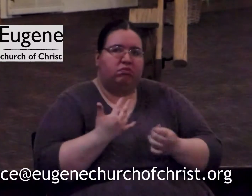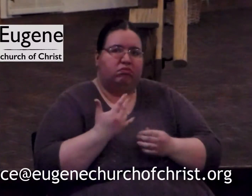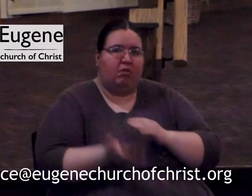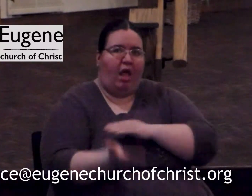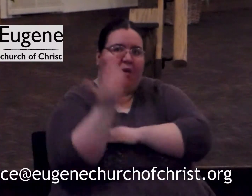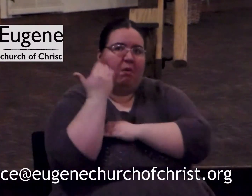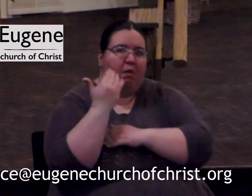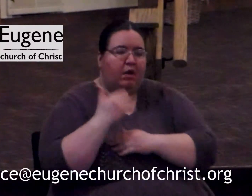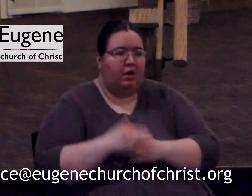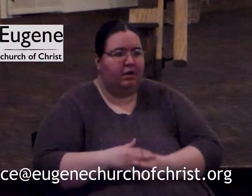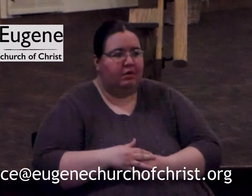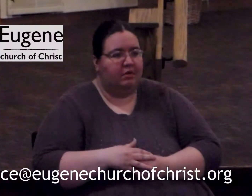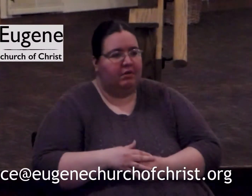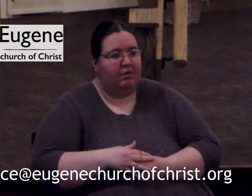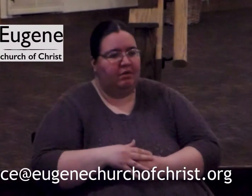sitting in ICU fighting for life.